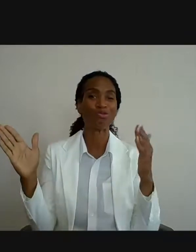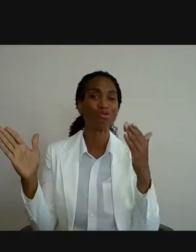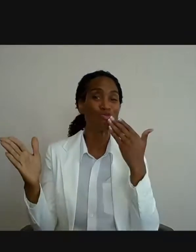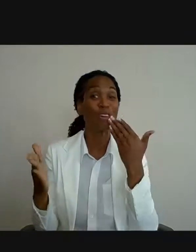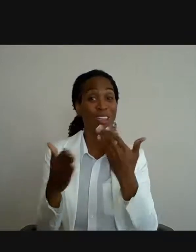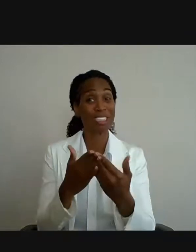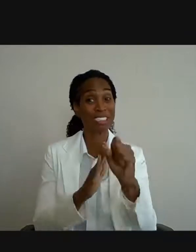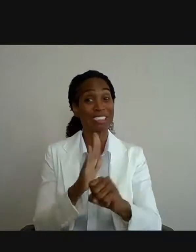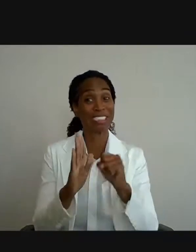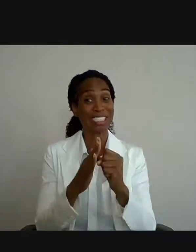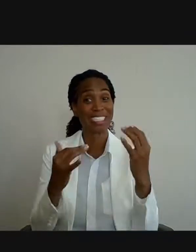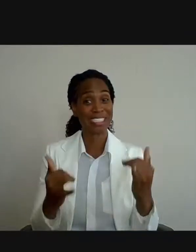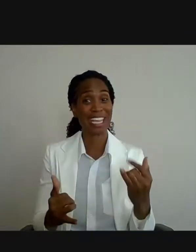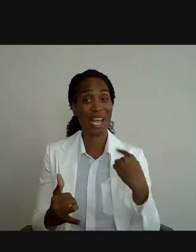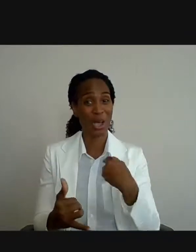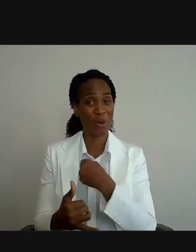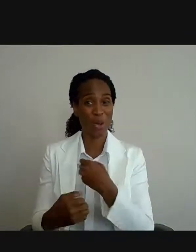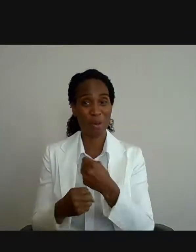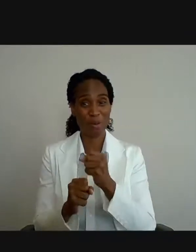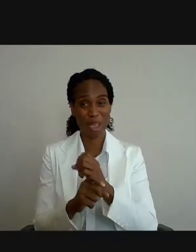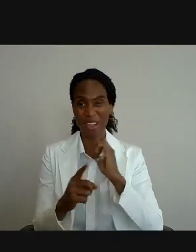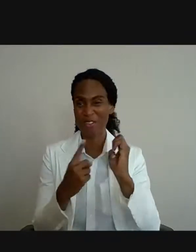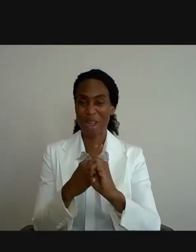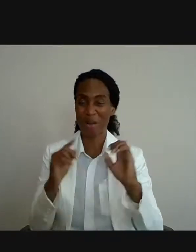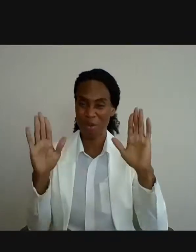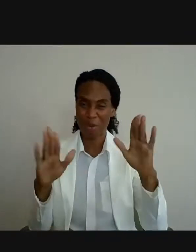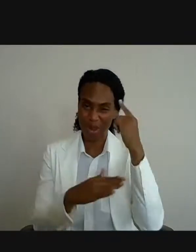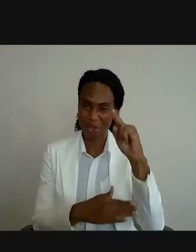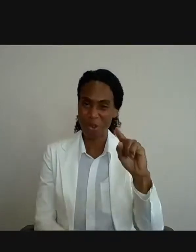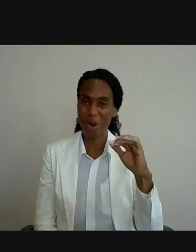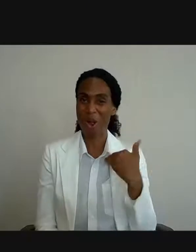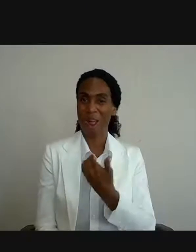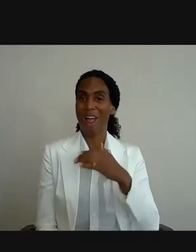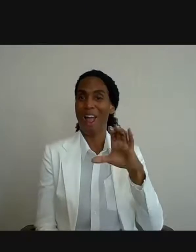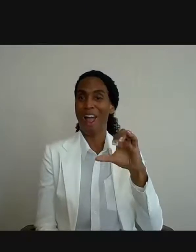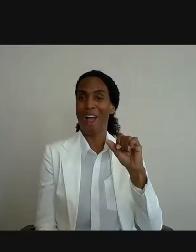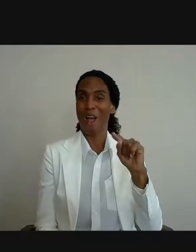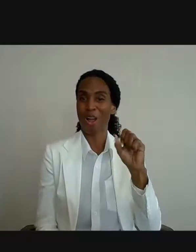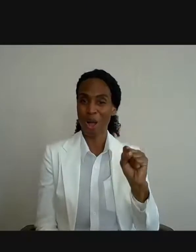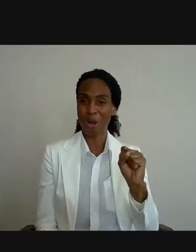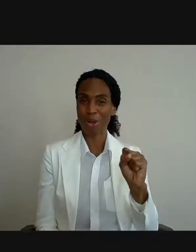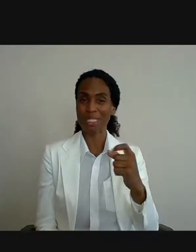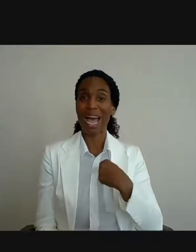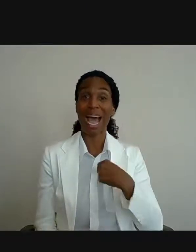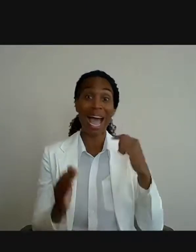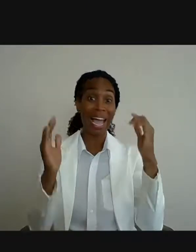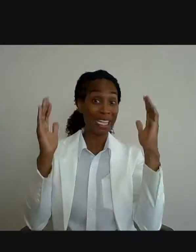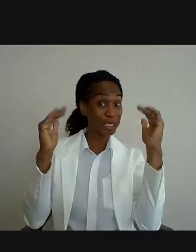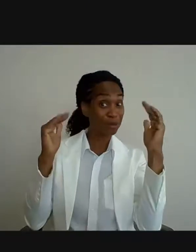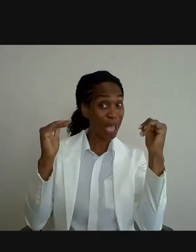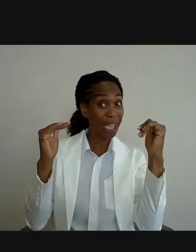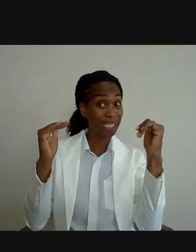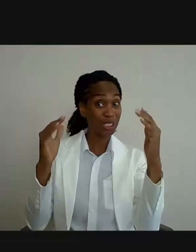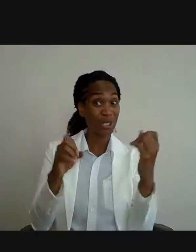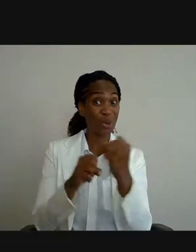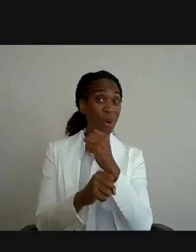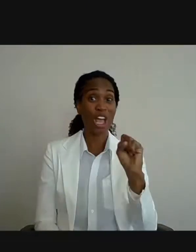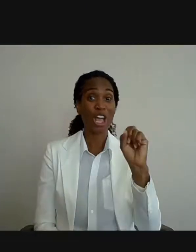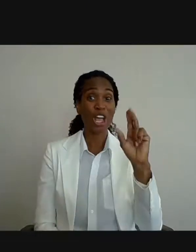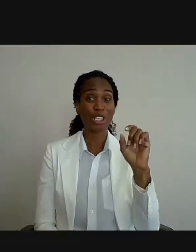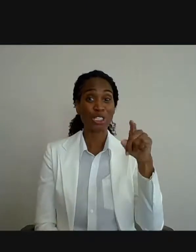now because we're making this environment great for them. So I expect to be in the Super Bowl game next year.